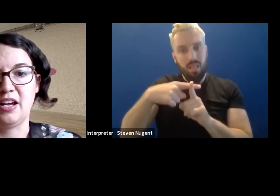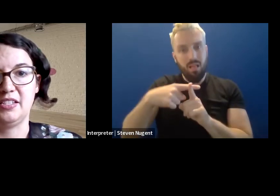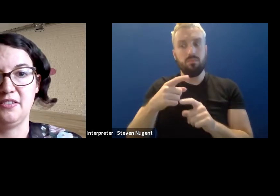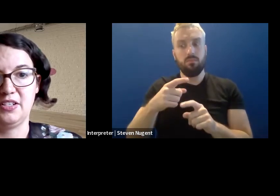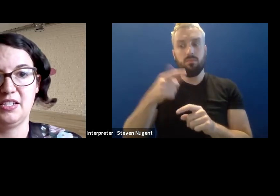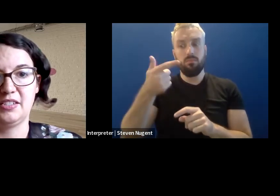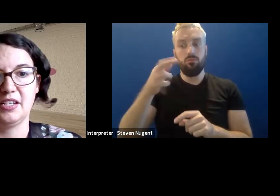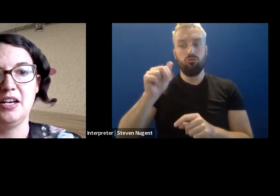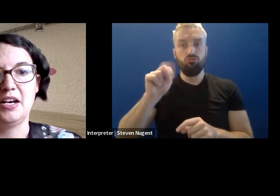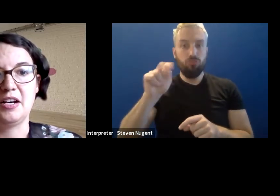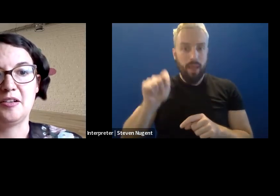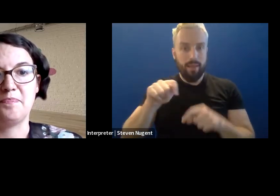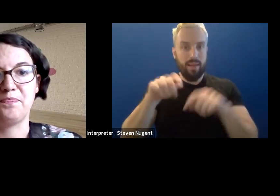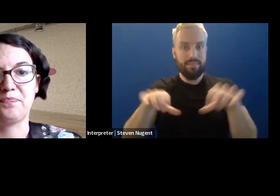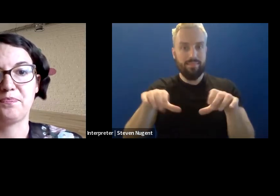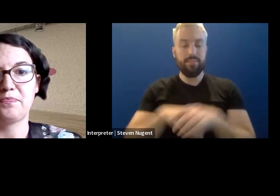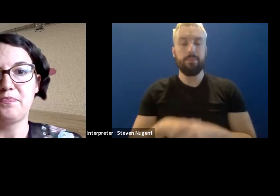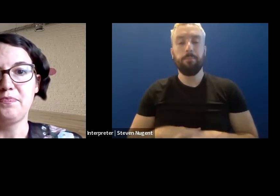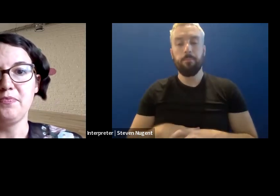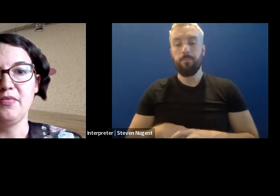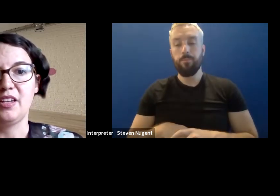grant activities.